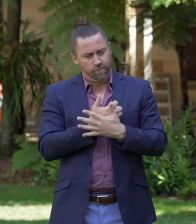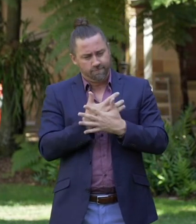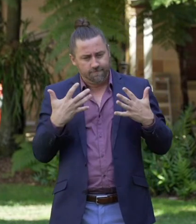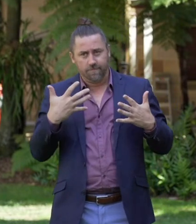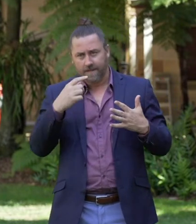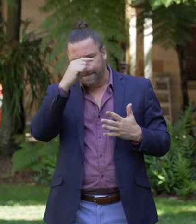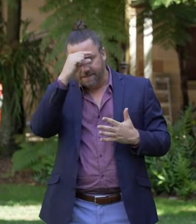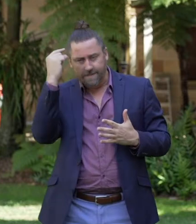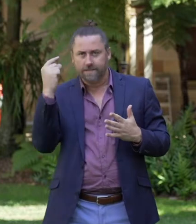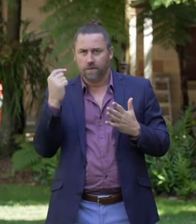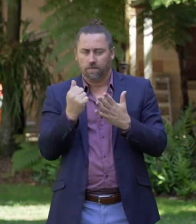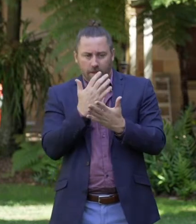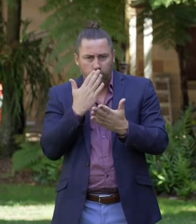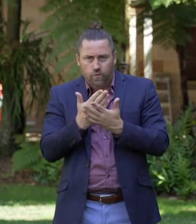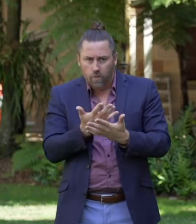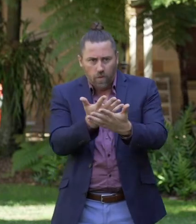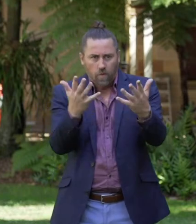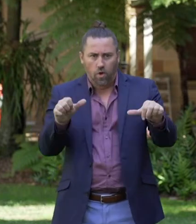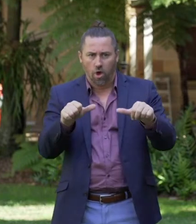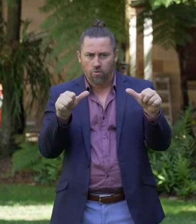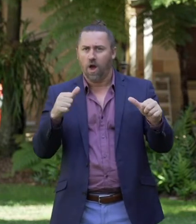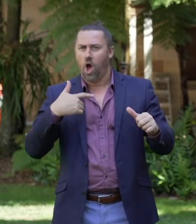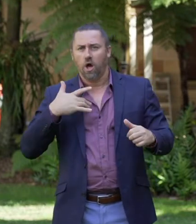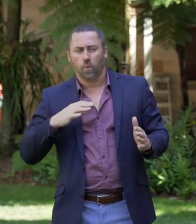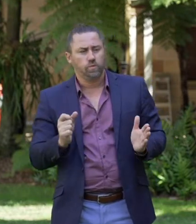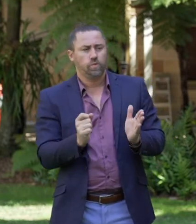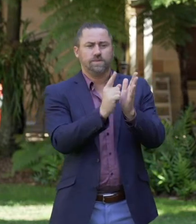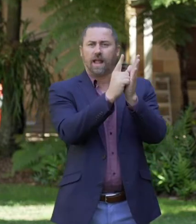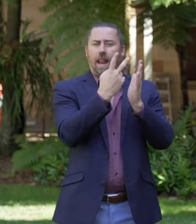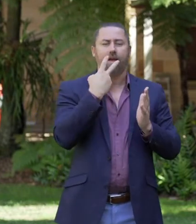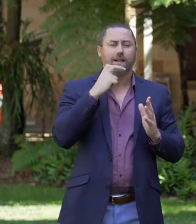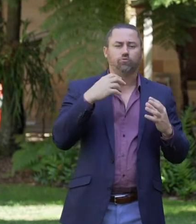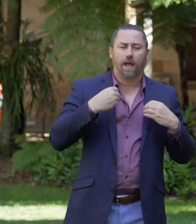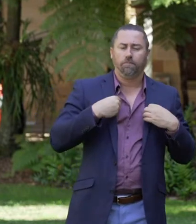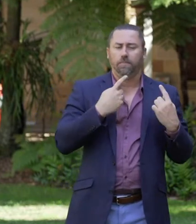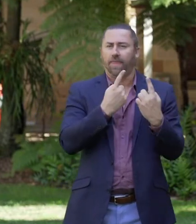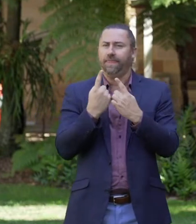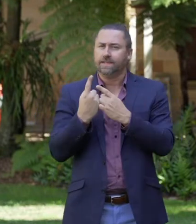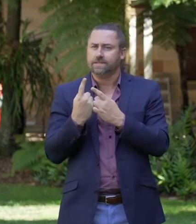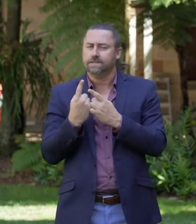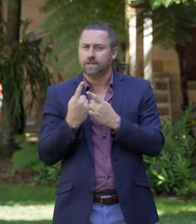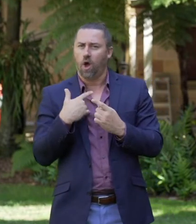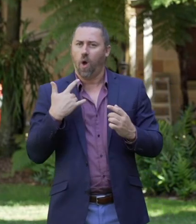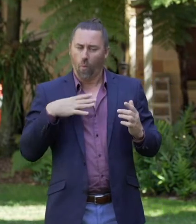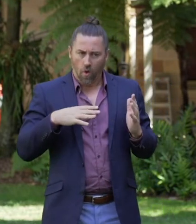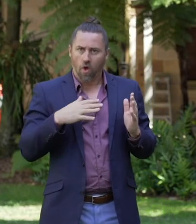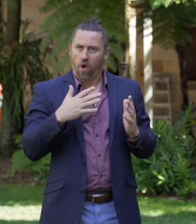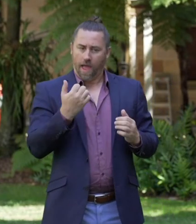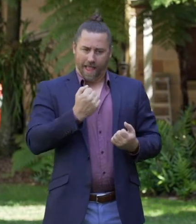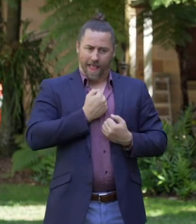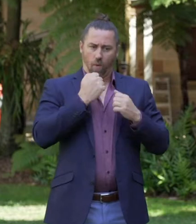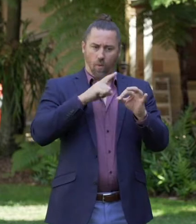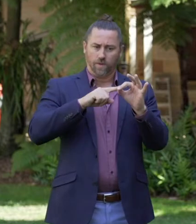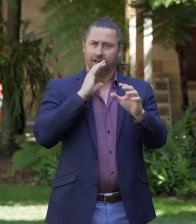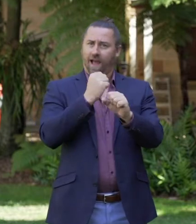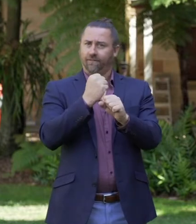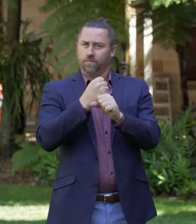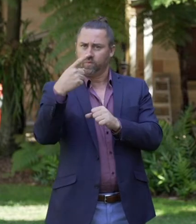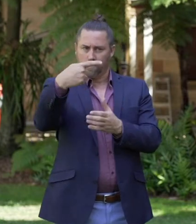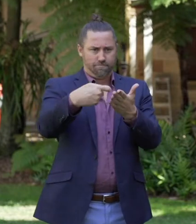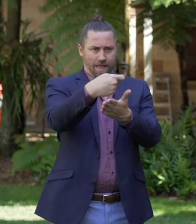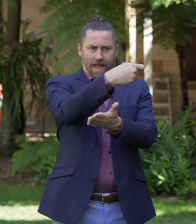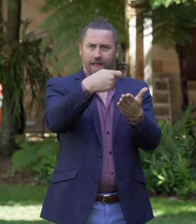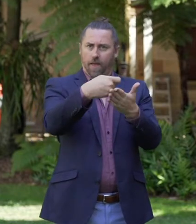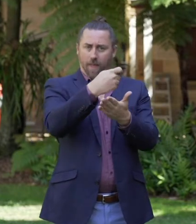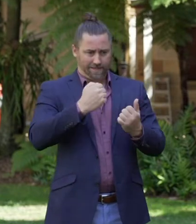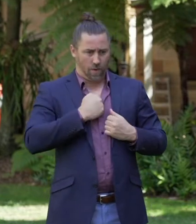keep our assets in public ownership, but also to have that asset dividend go back to our households and